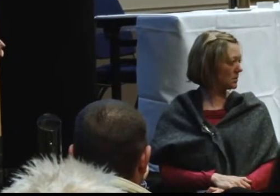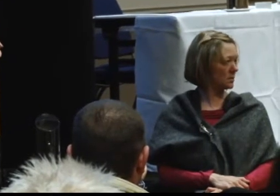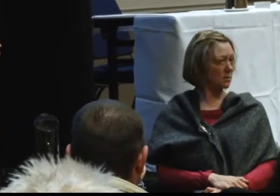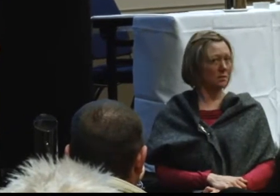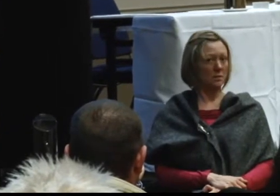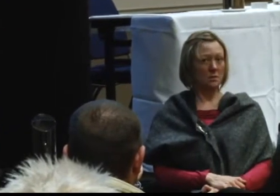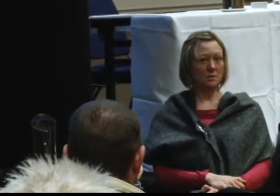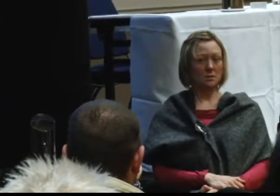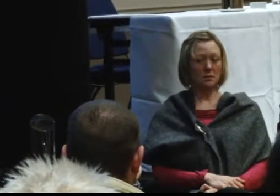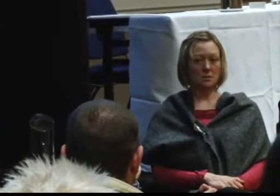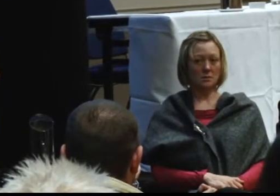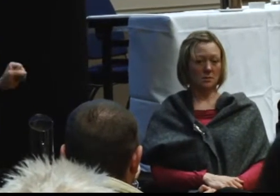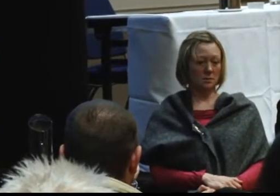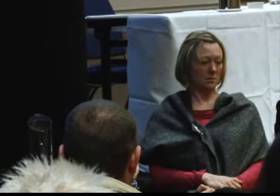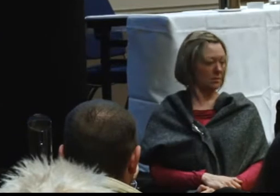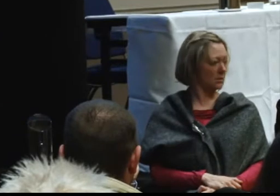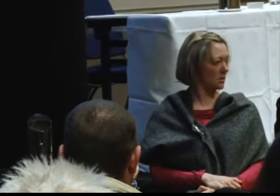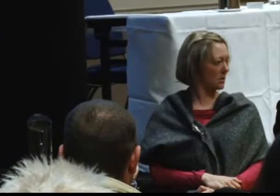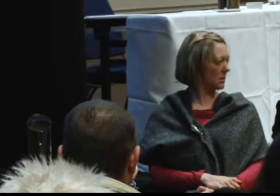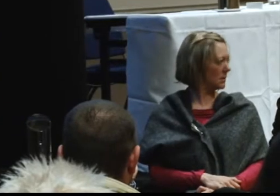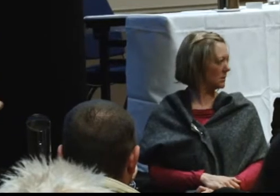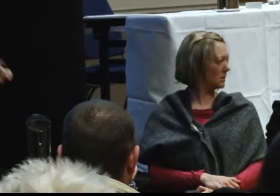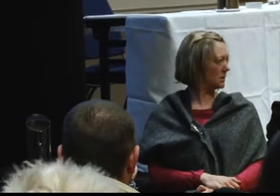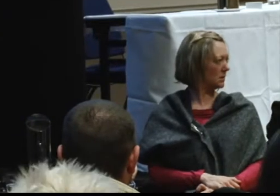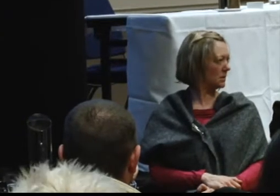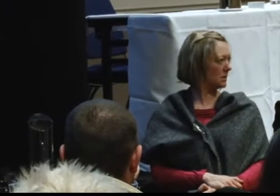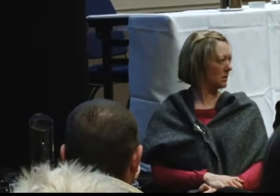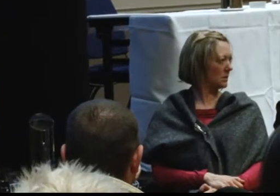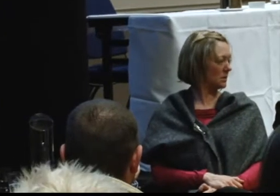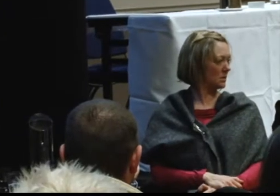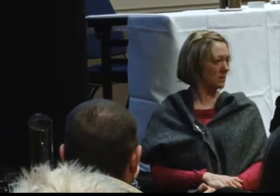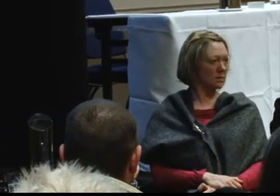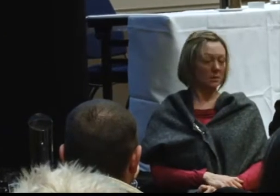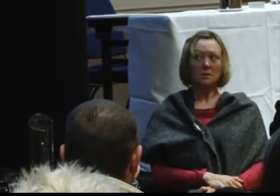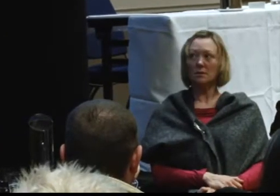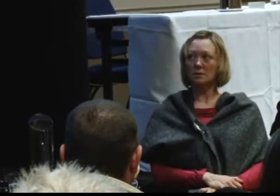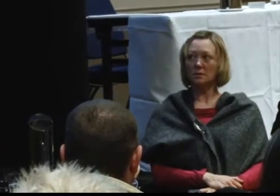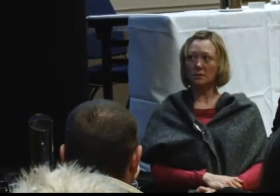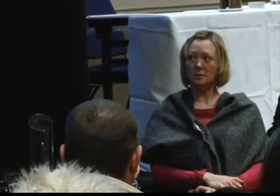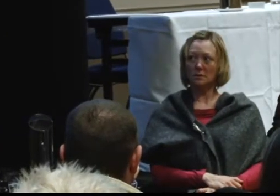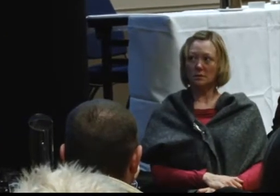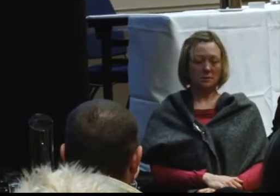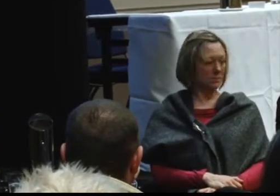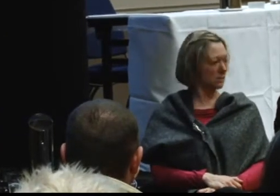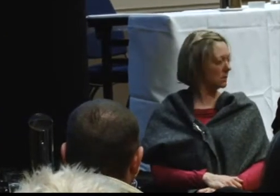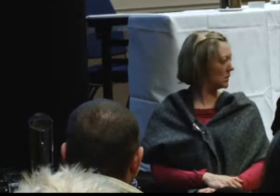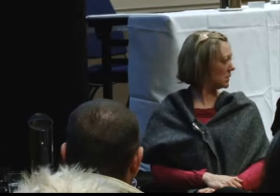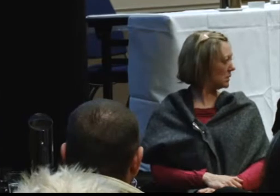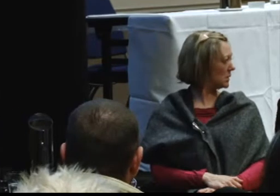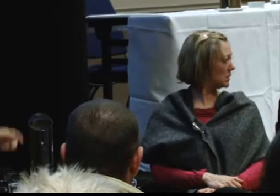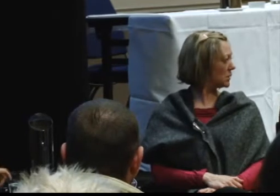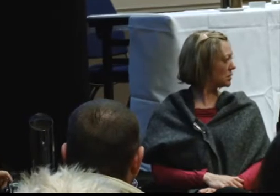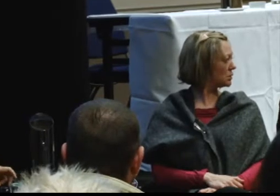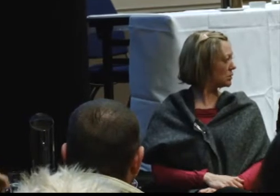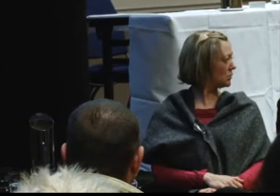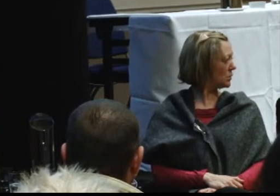and thinking and like, oops, I'll just backtrack a little bit here. And just on a quick personal note, my 22-year-old going on 30, I think